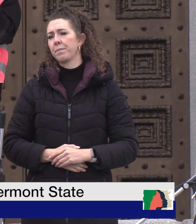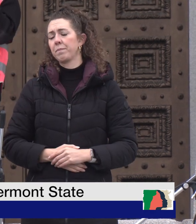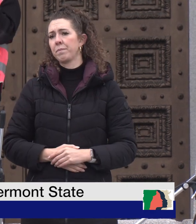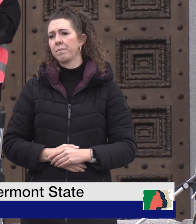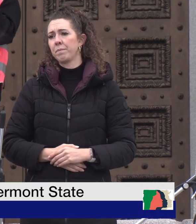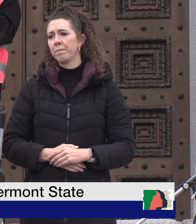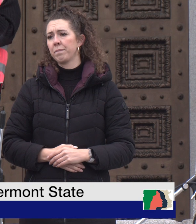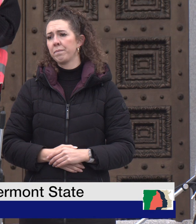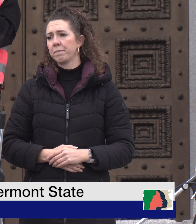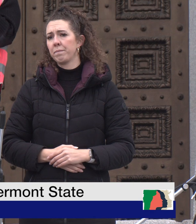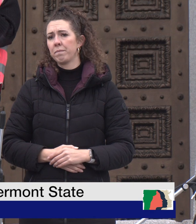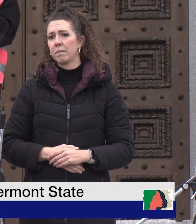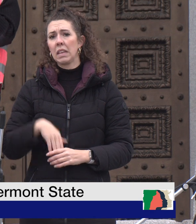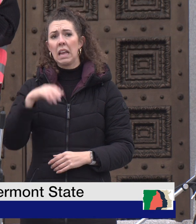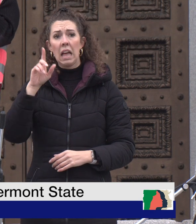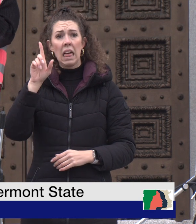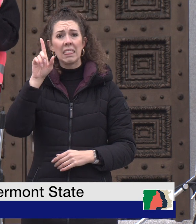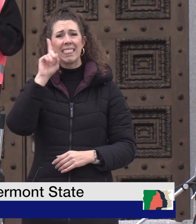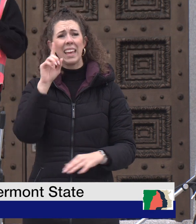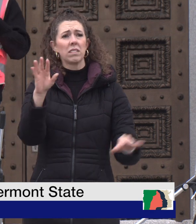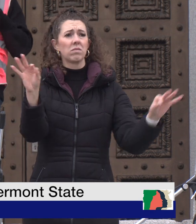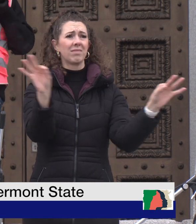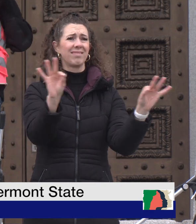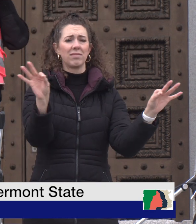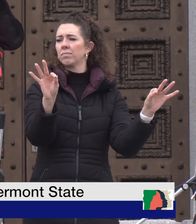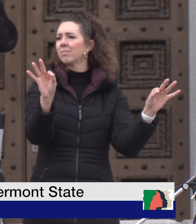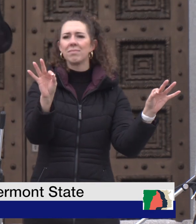countenance anything which undermines it.